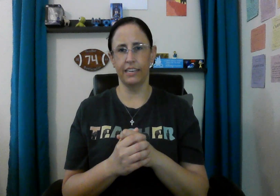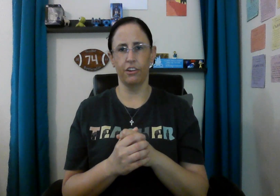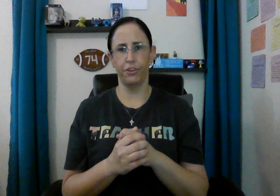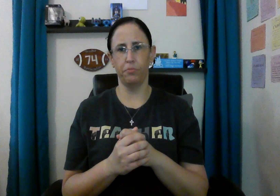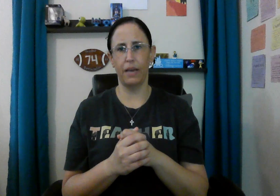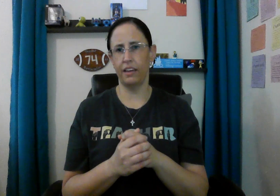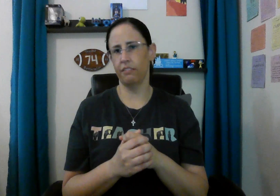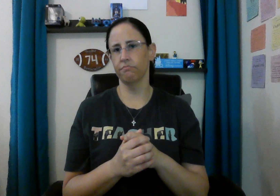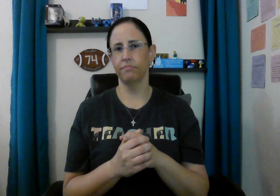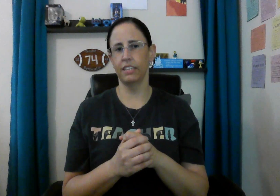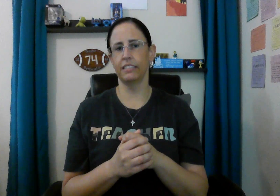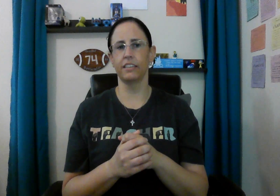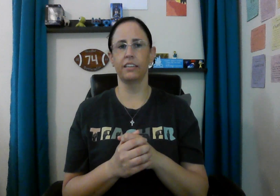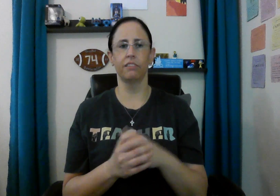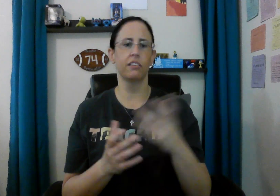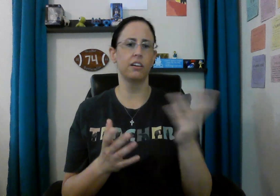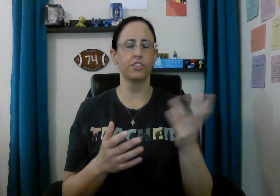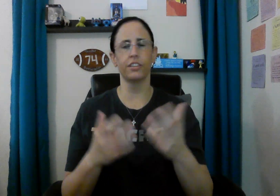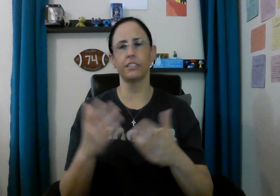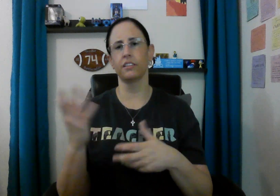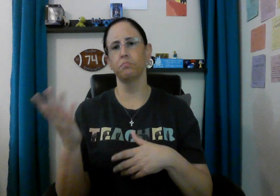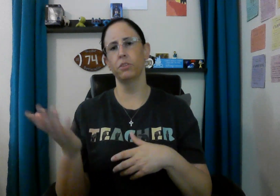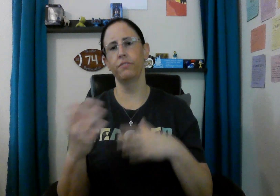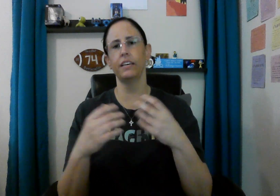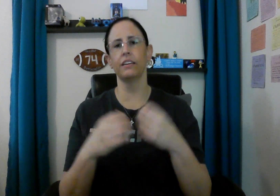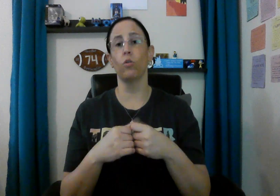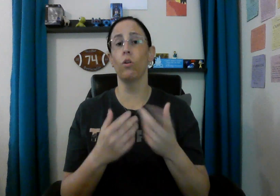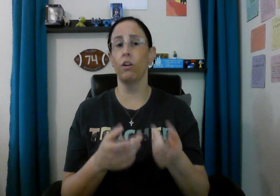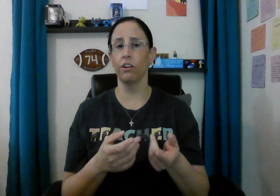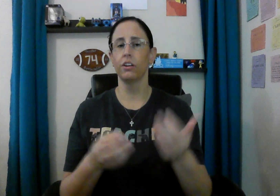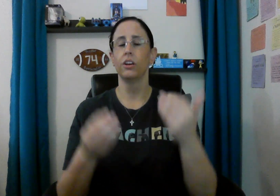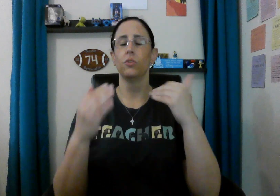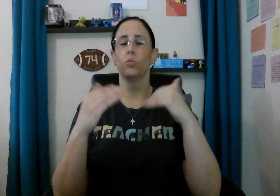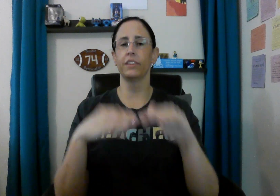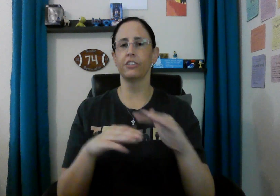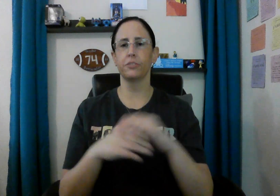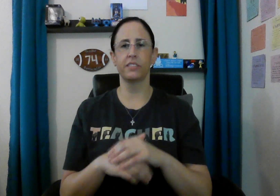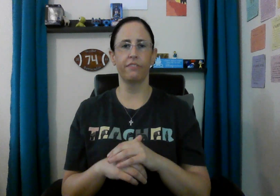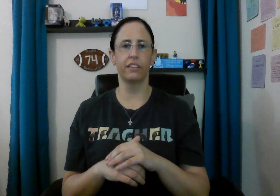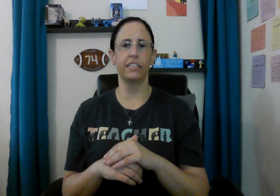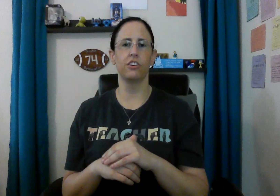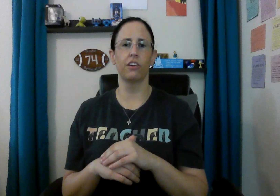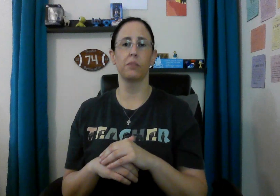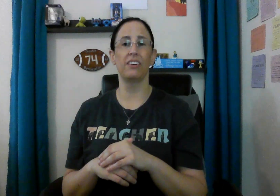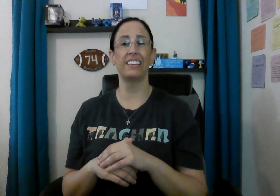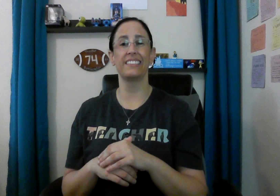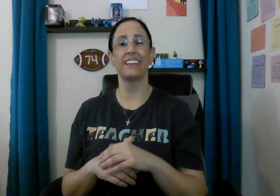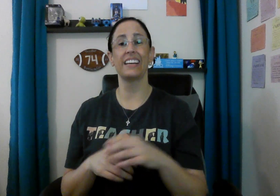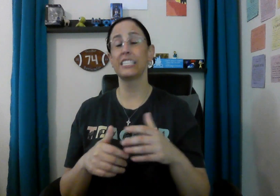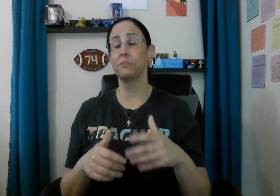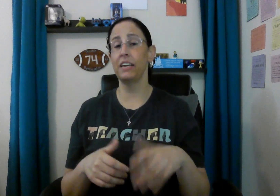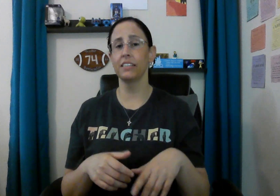are you paying? Is it a concert? Is it a movie? Or what they're specifically talking about is a speeding